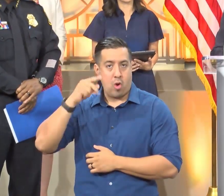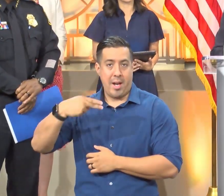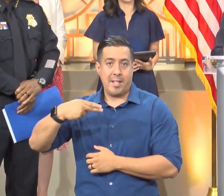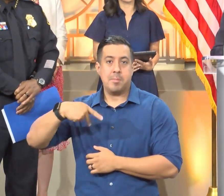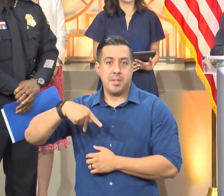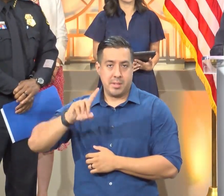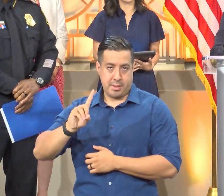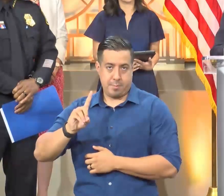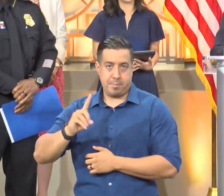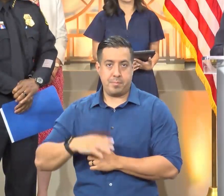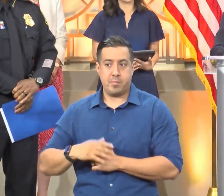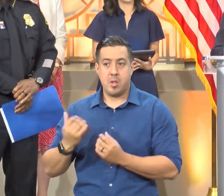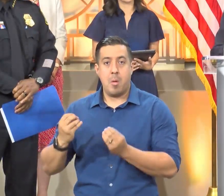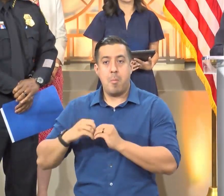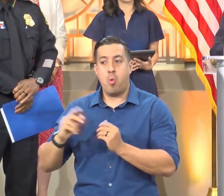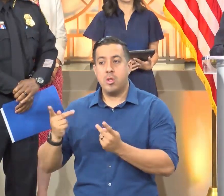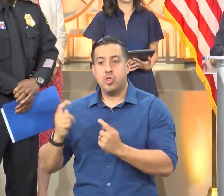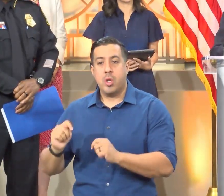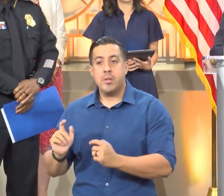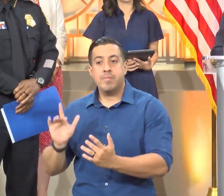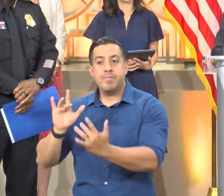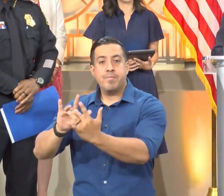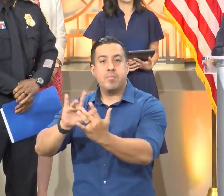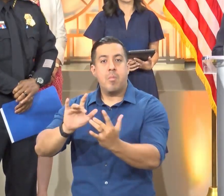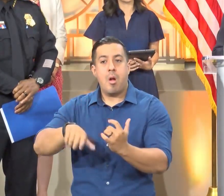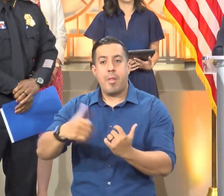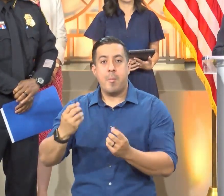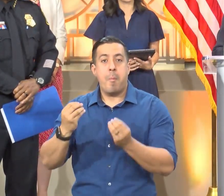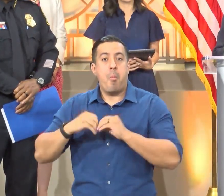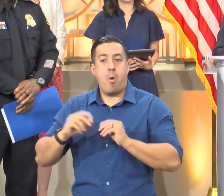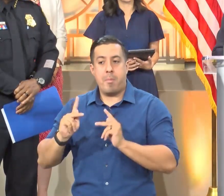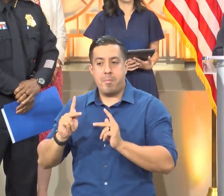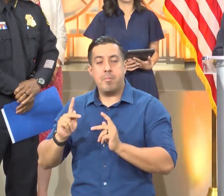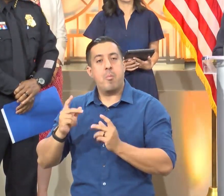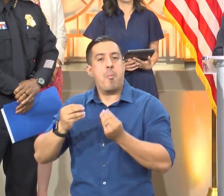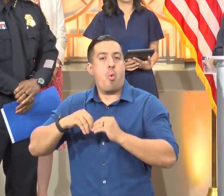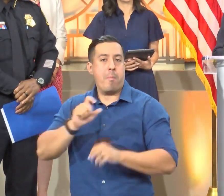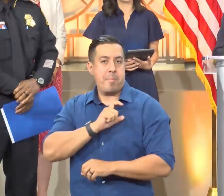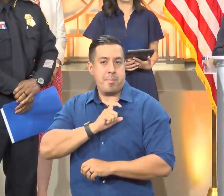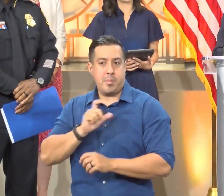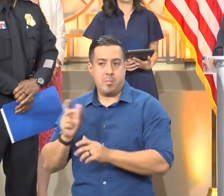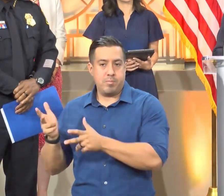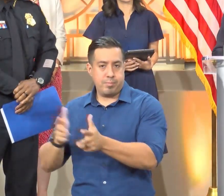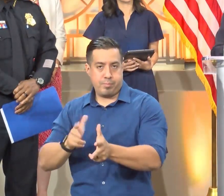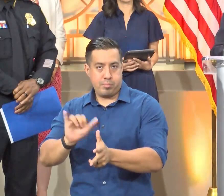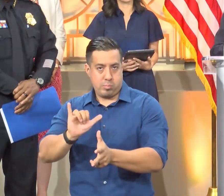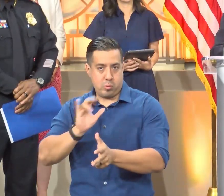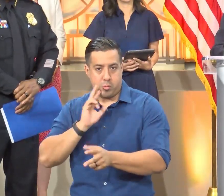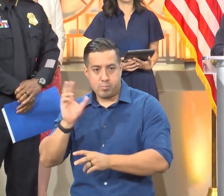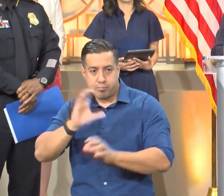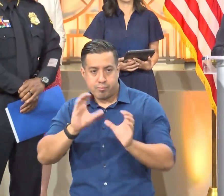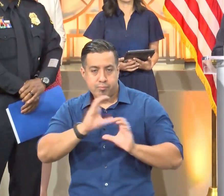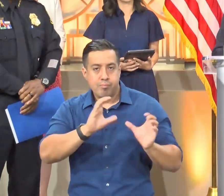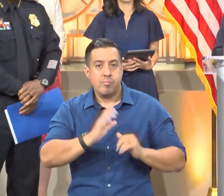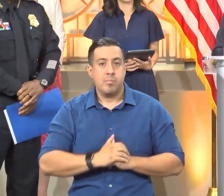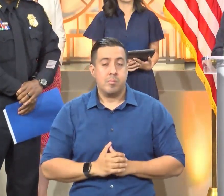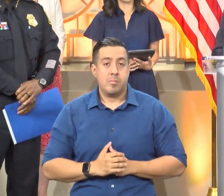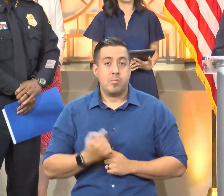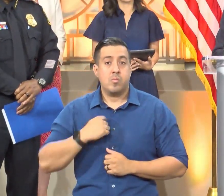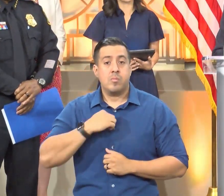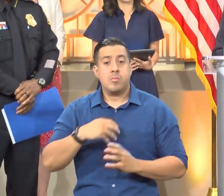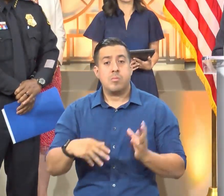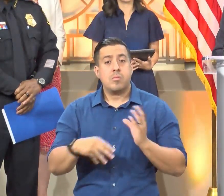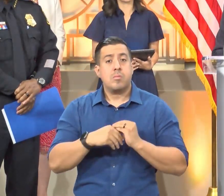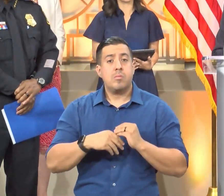in order to expand our reach and our presence in this city, and to take additional steps